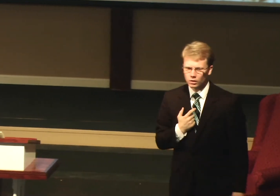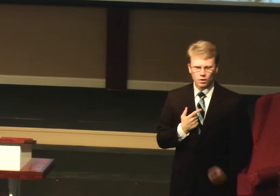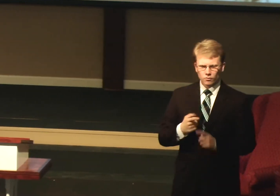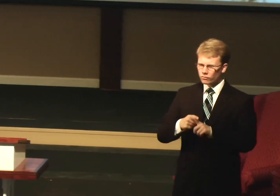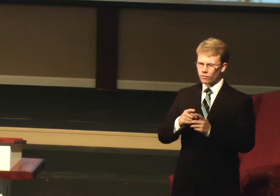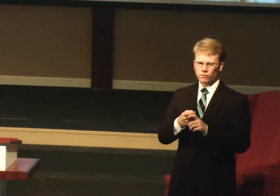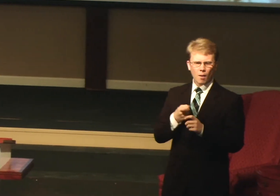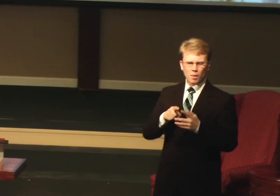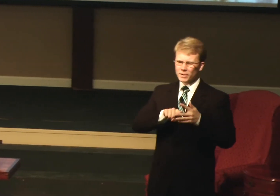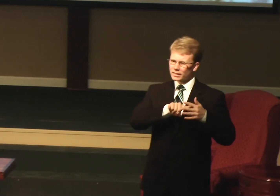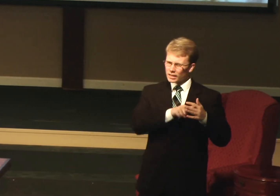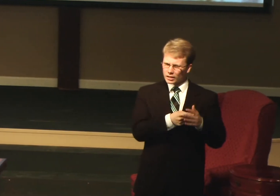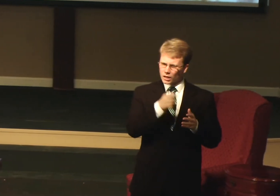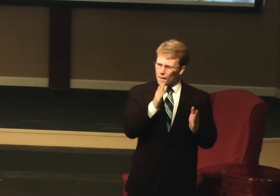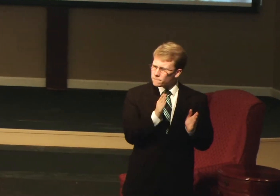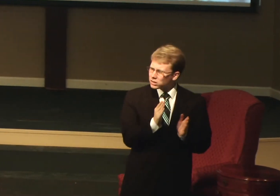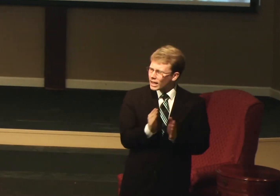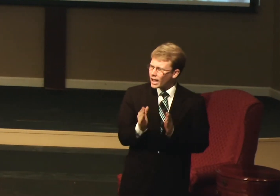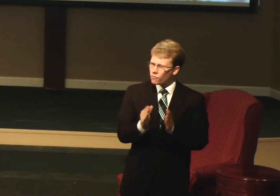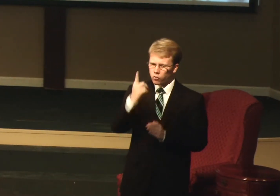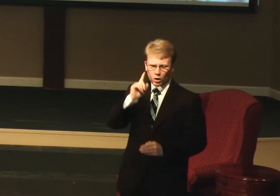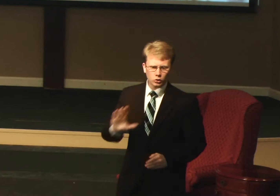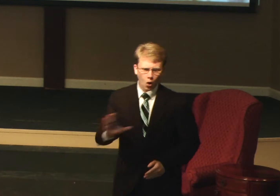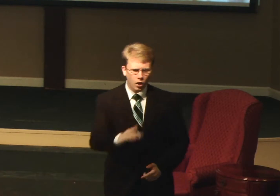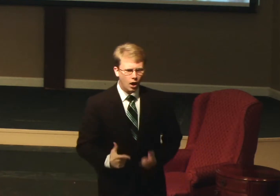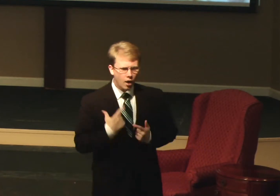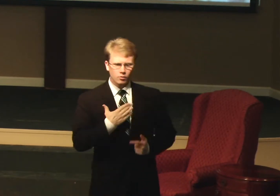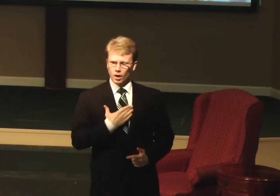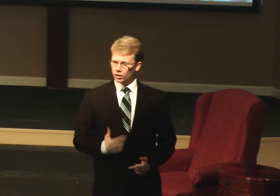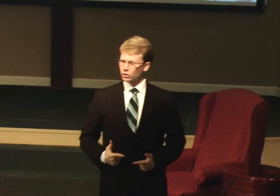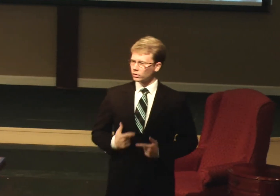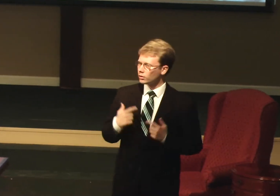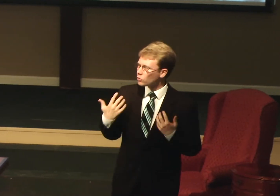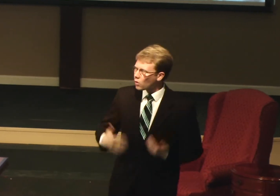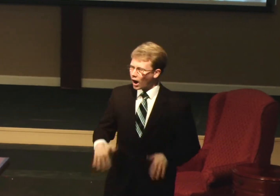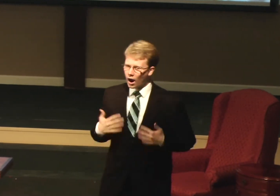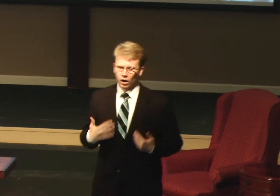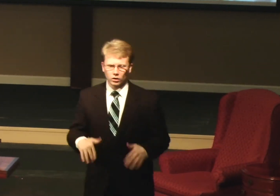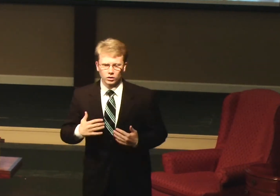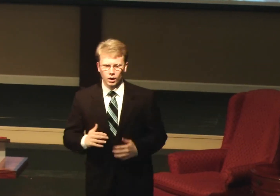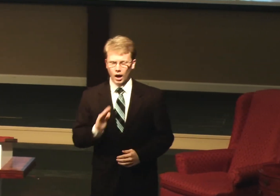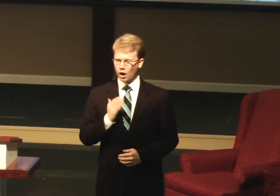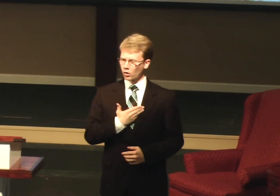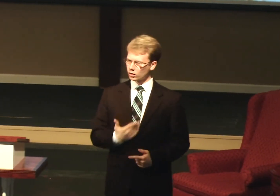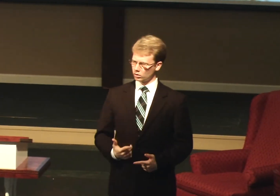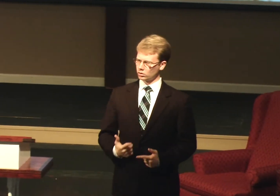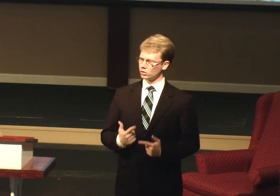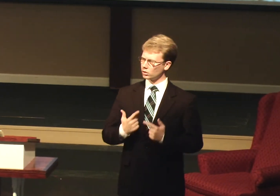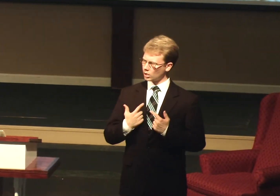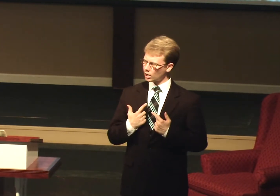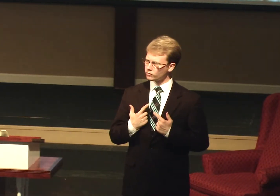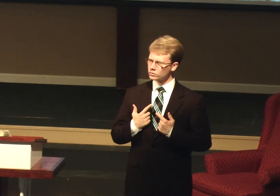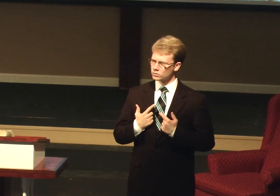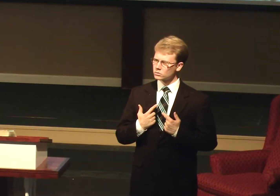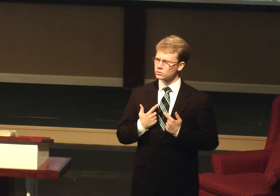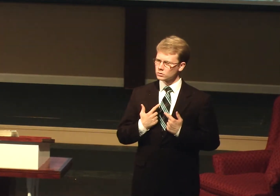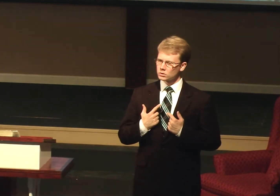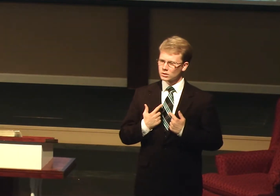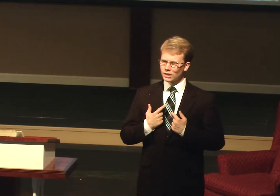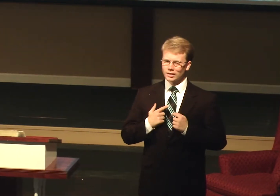He made you and He made me. And since the beginning of time, He's had a plan for us, for our lives.